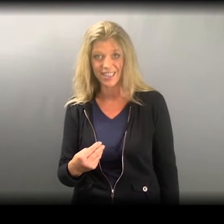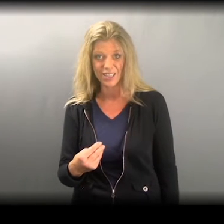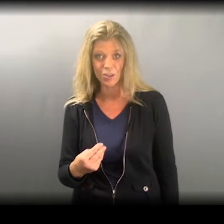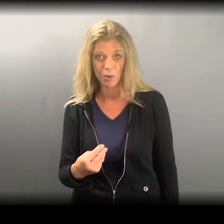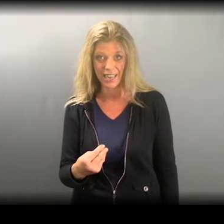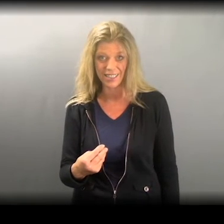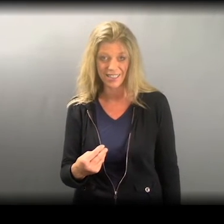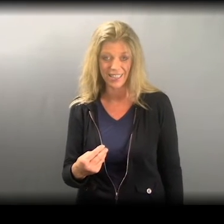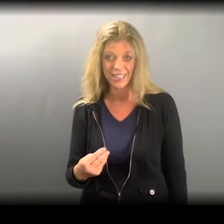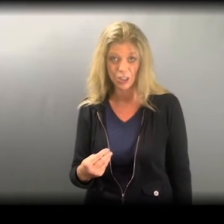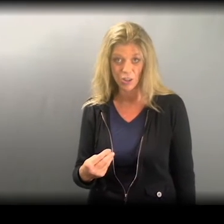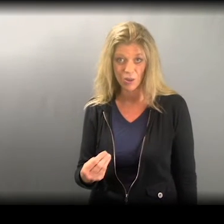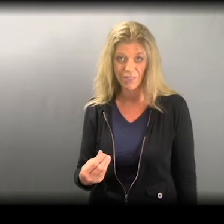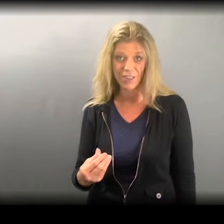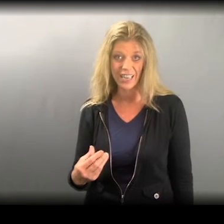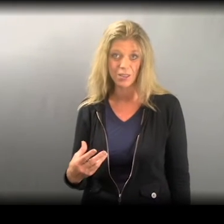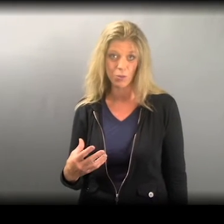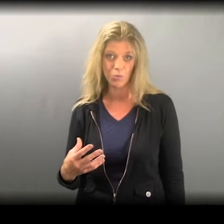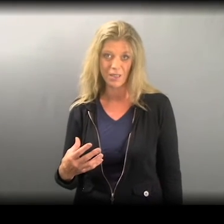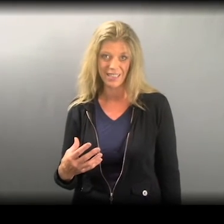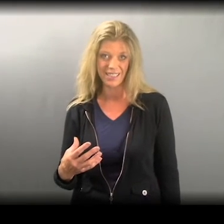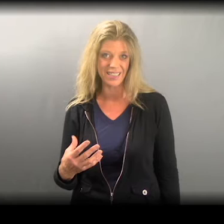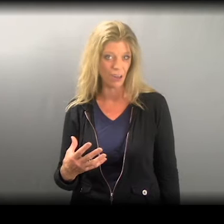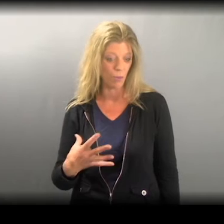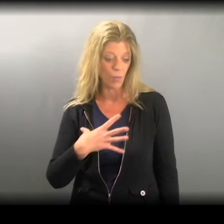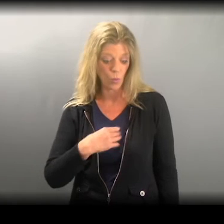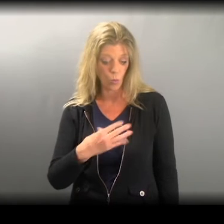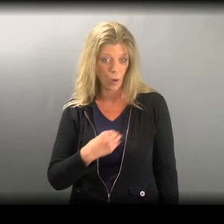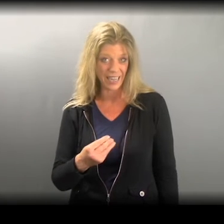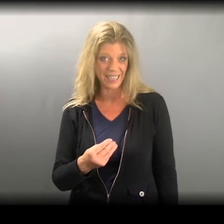this twice, and they're short, fast movements. So, white.